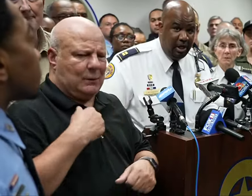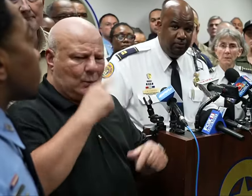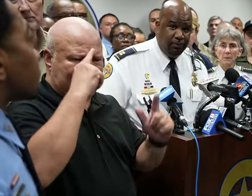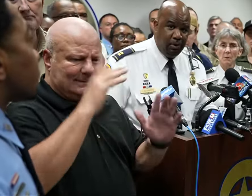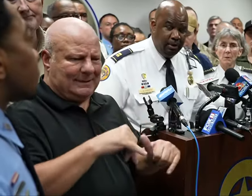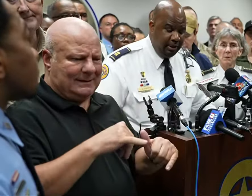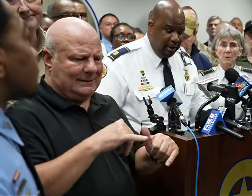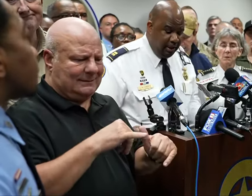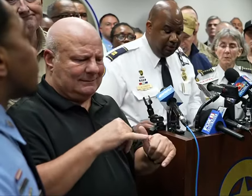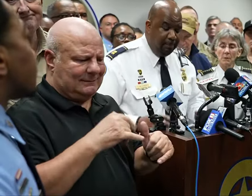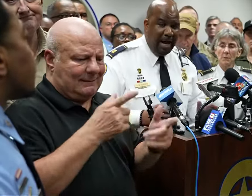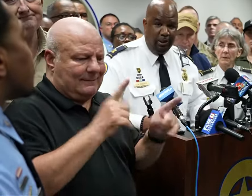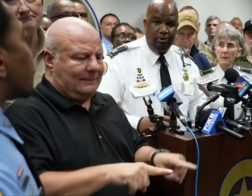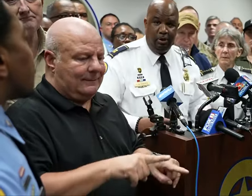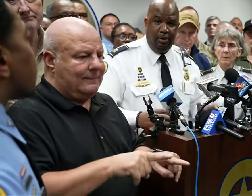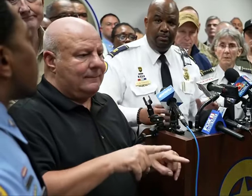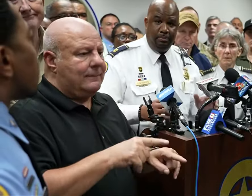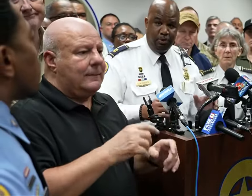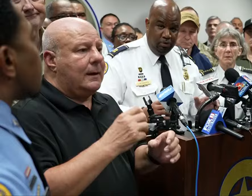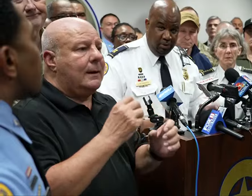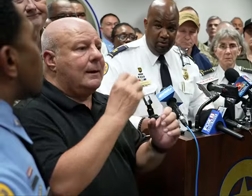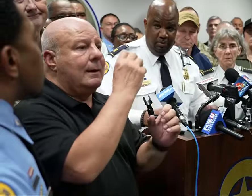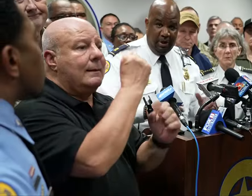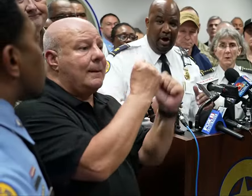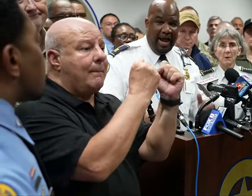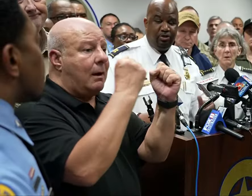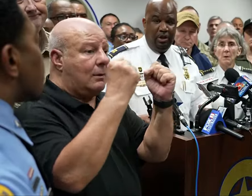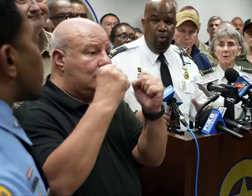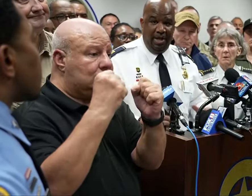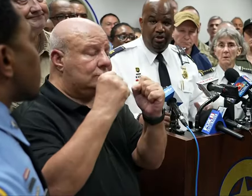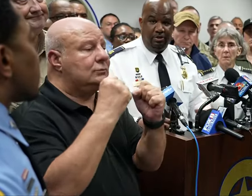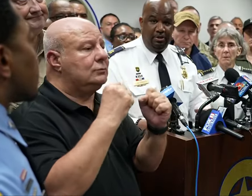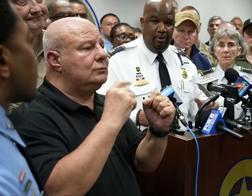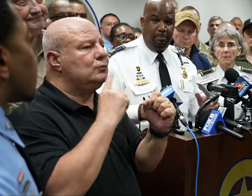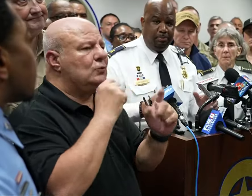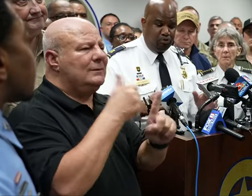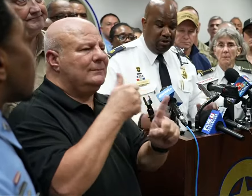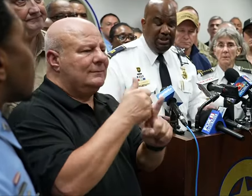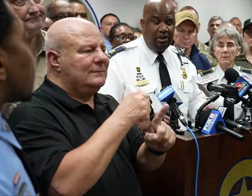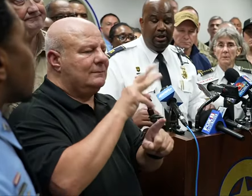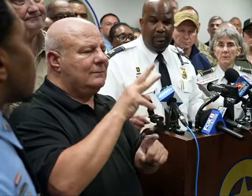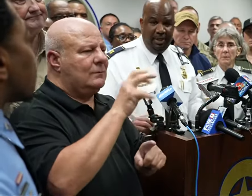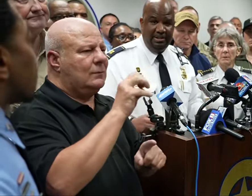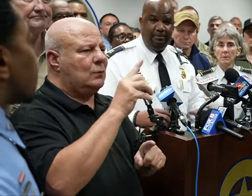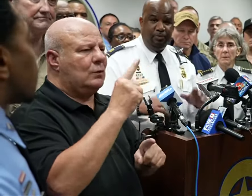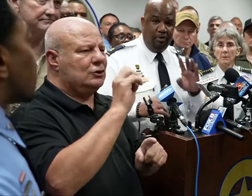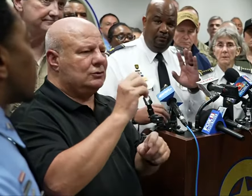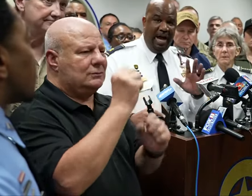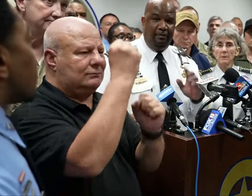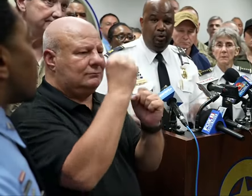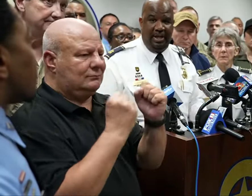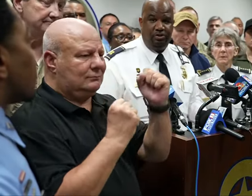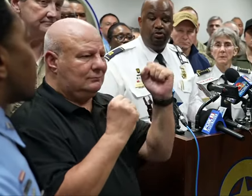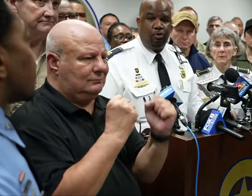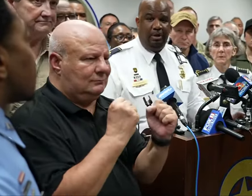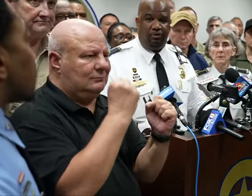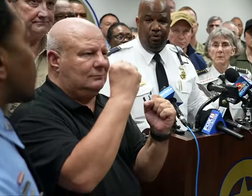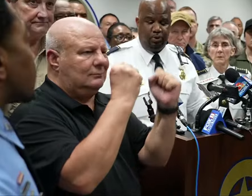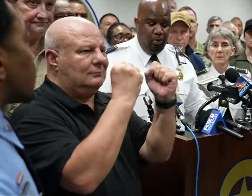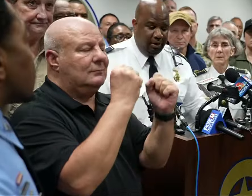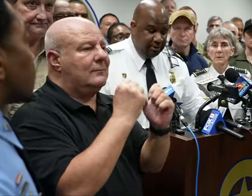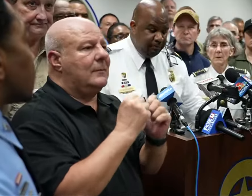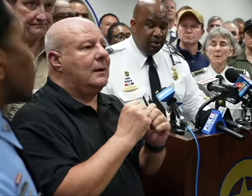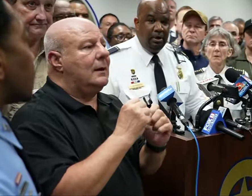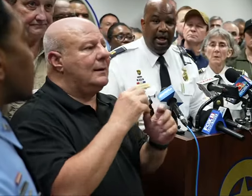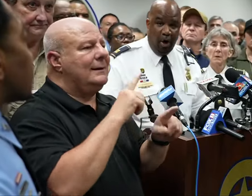to account for. The bollards they're actually wedges. They're strategically placed 5 locations throughout the